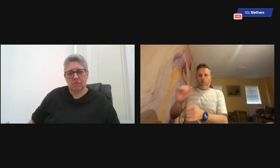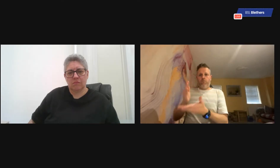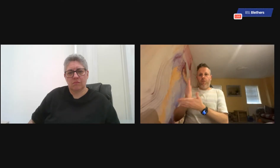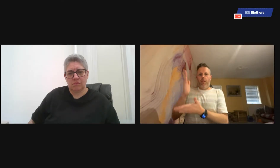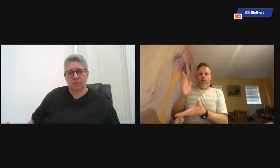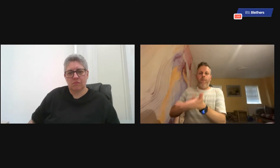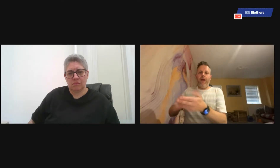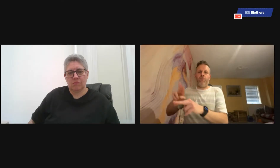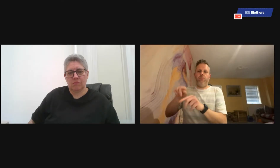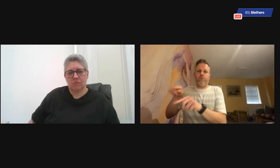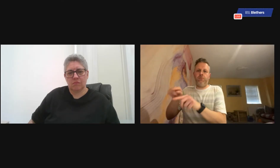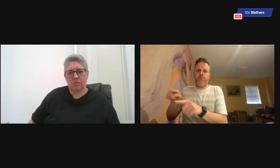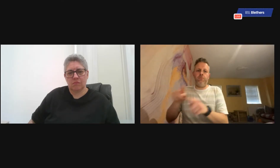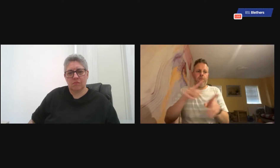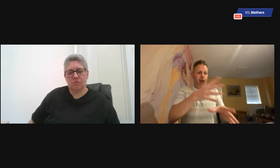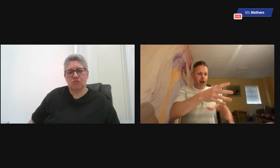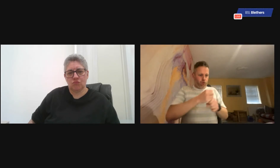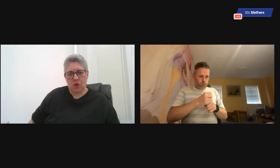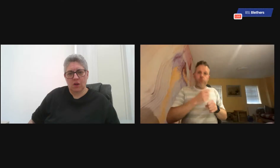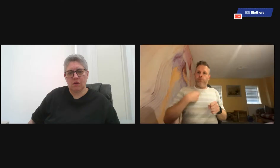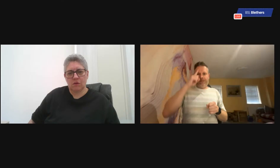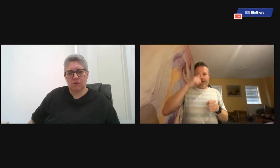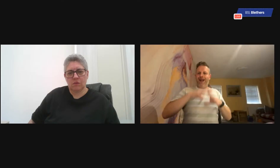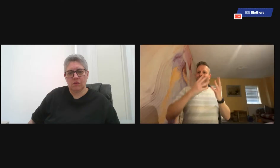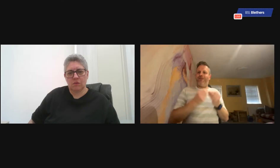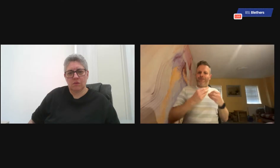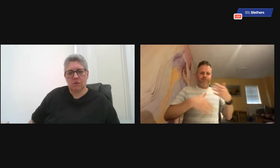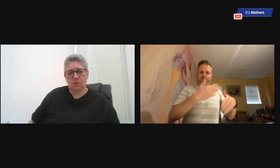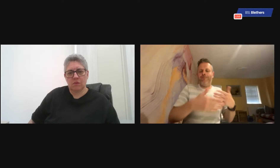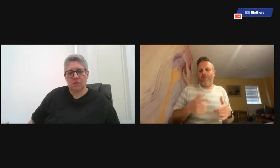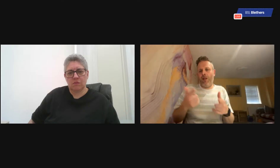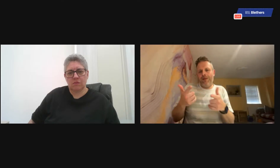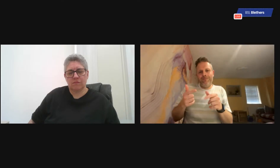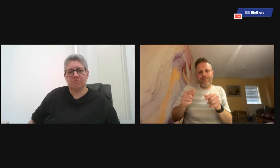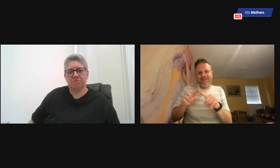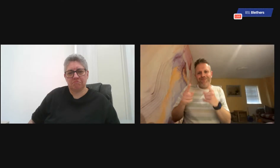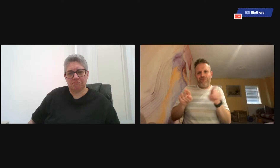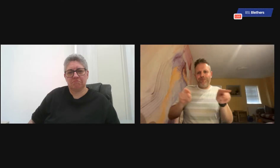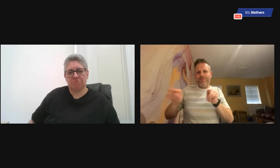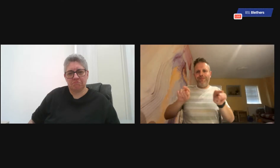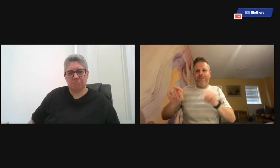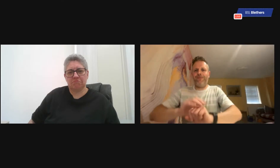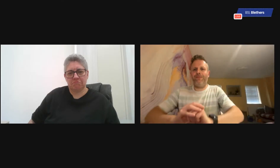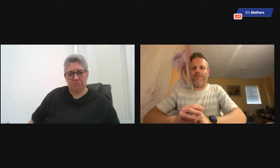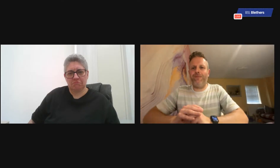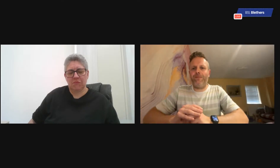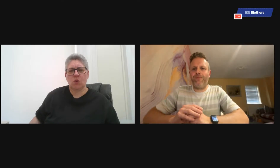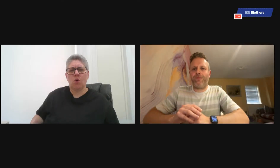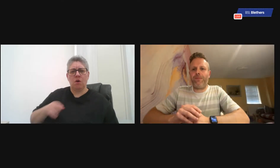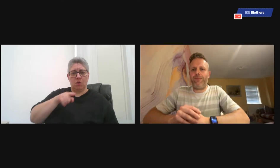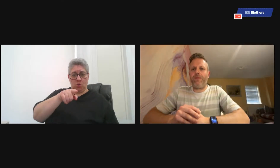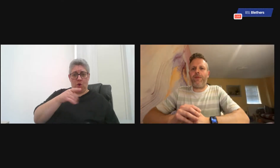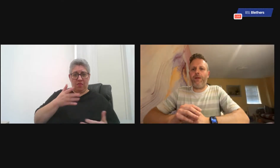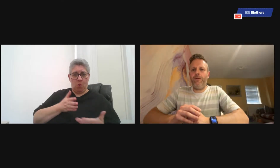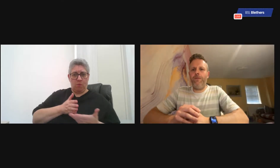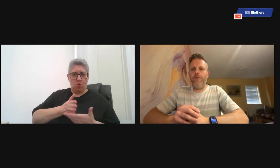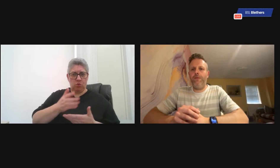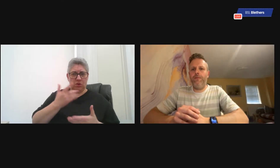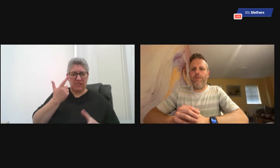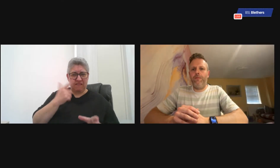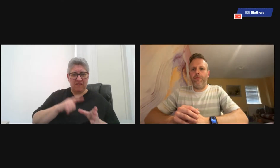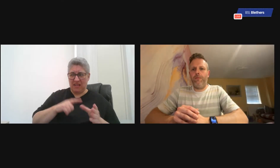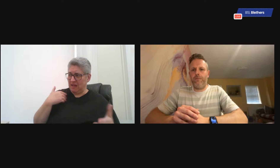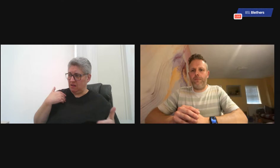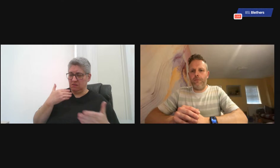but anything to do with the child that's important in that way, then absolutely it would be delegated to the council.